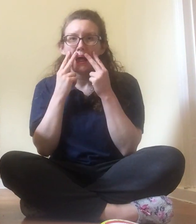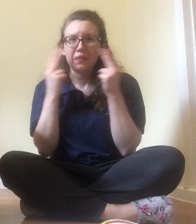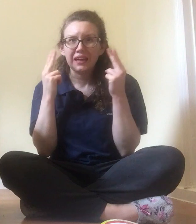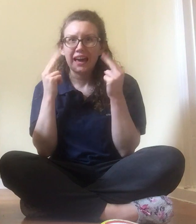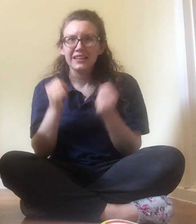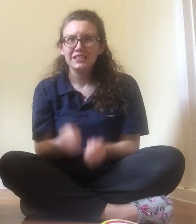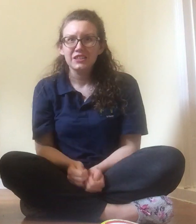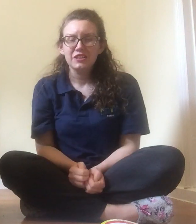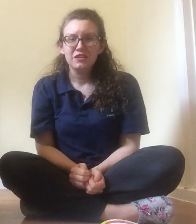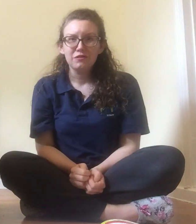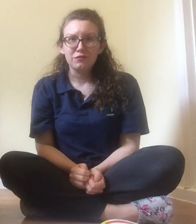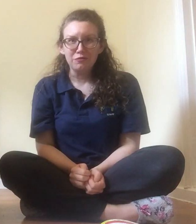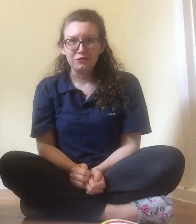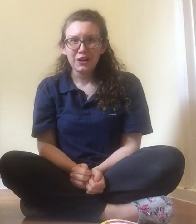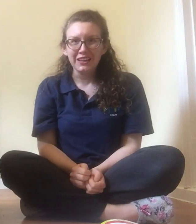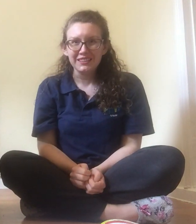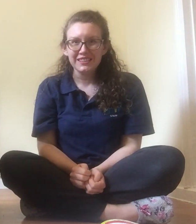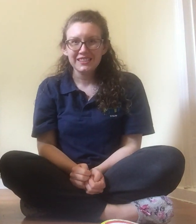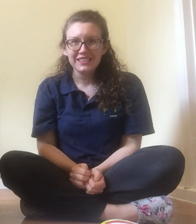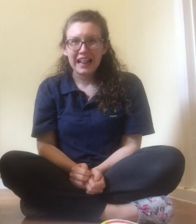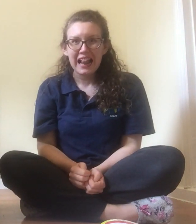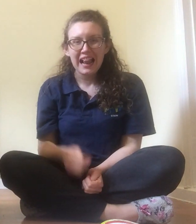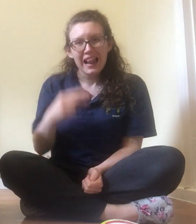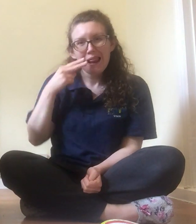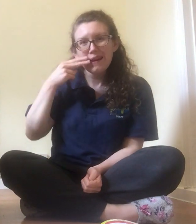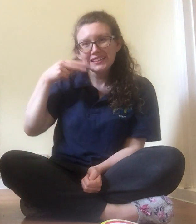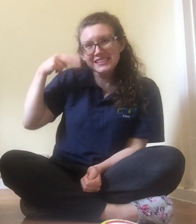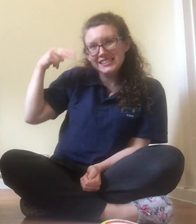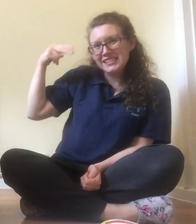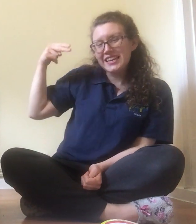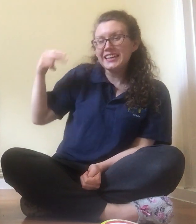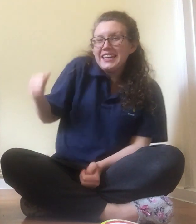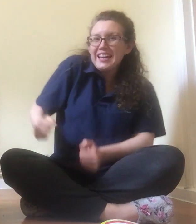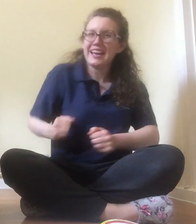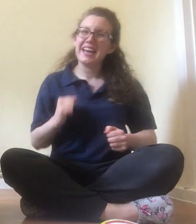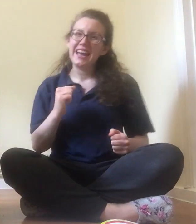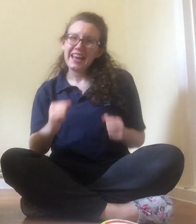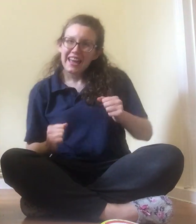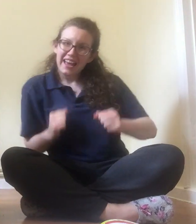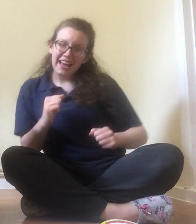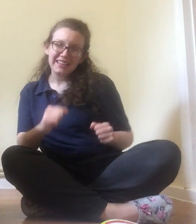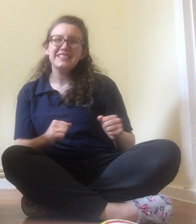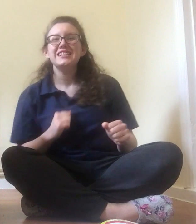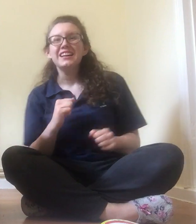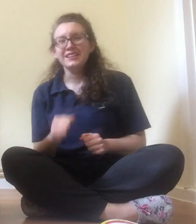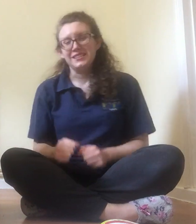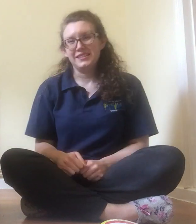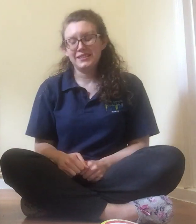The cat from France likes to sing and dance.